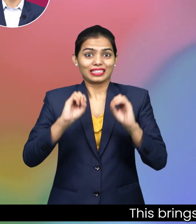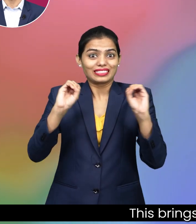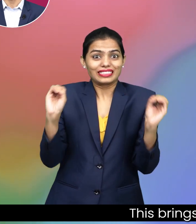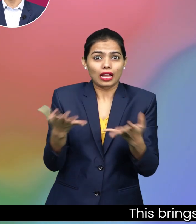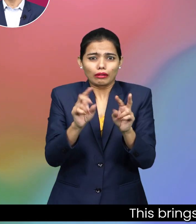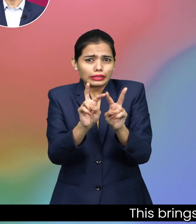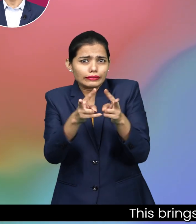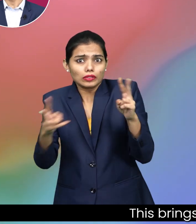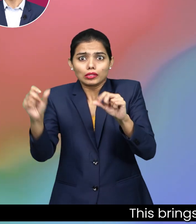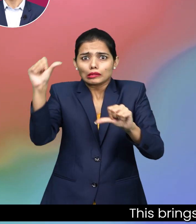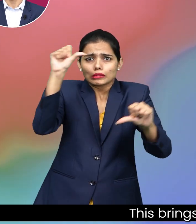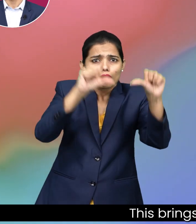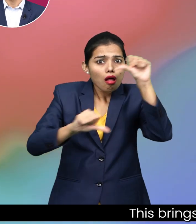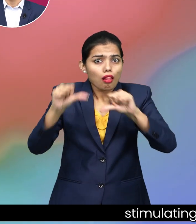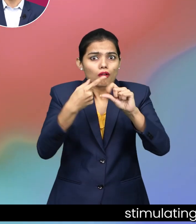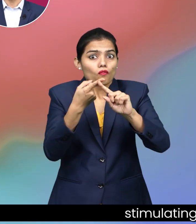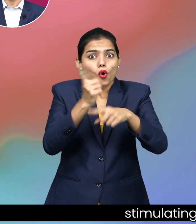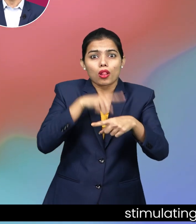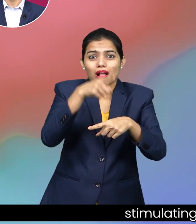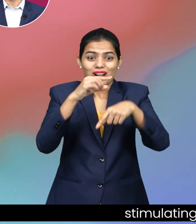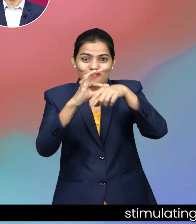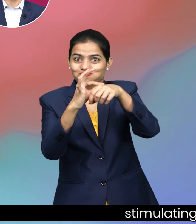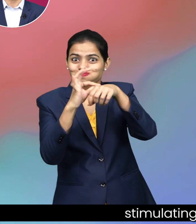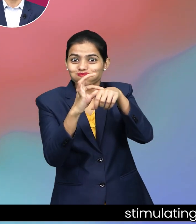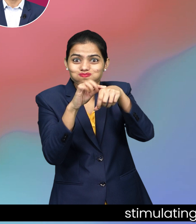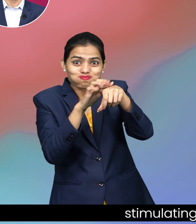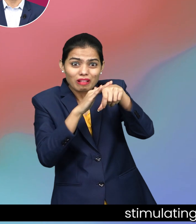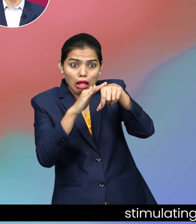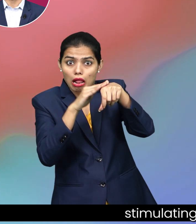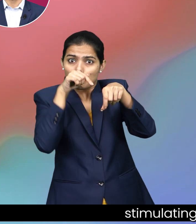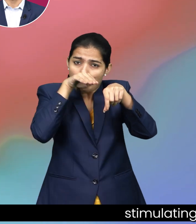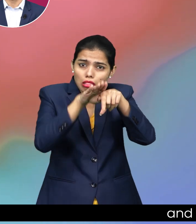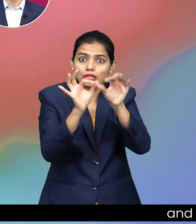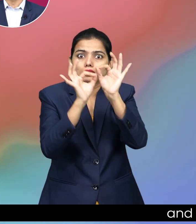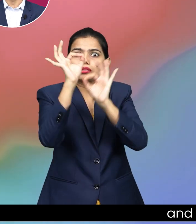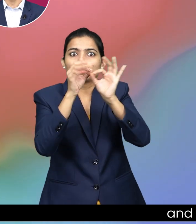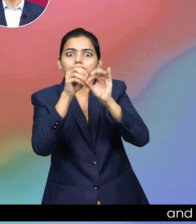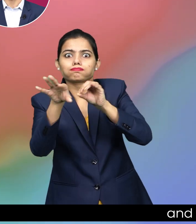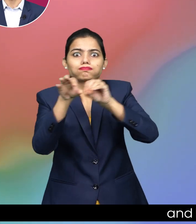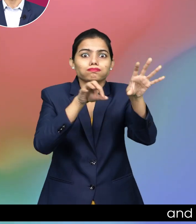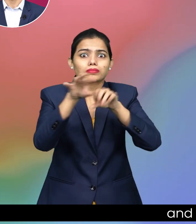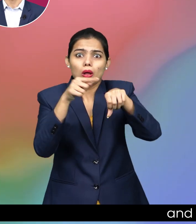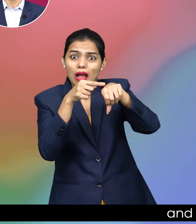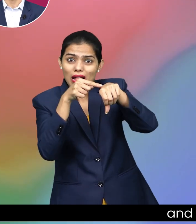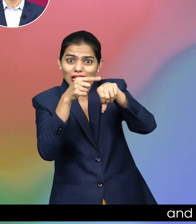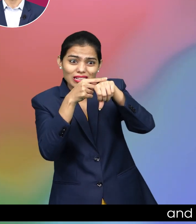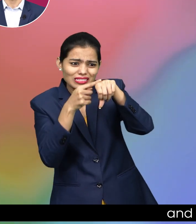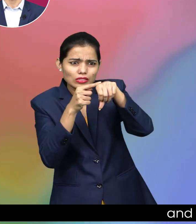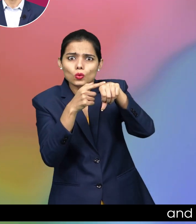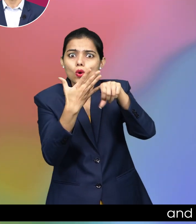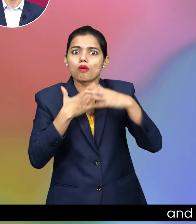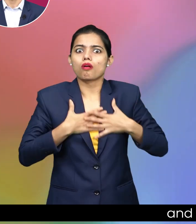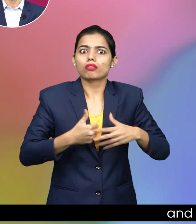This brings in various chemicals, stimulating the skin cells to divide and heal the wound.